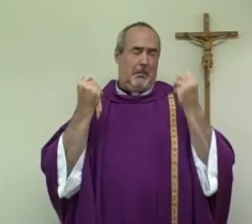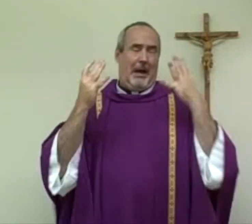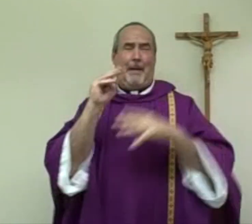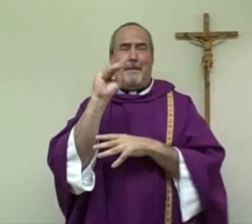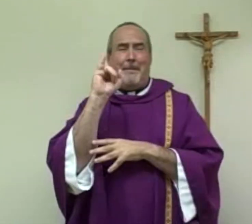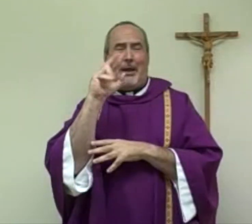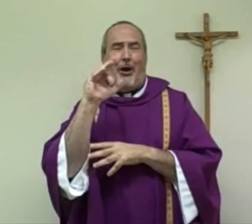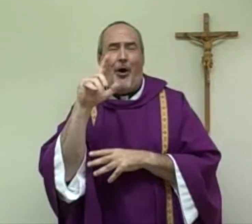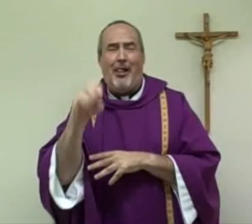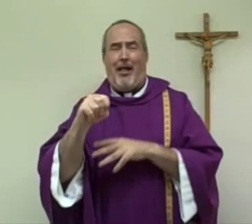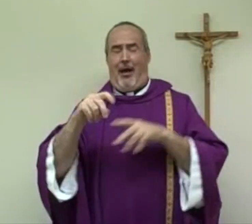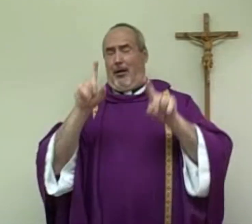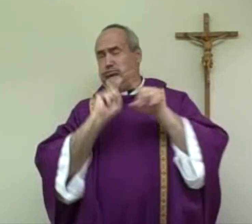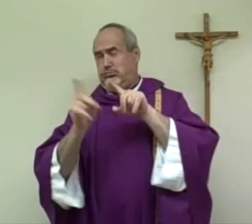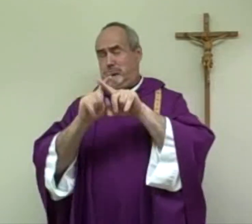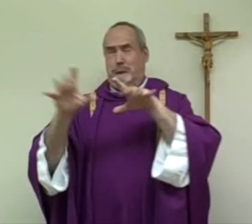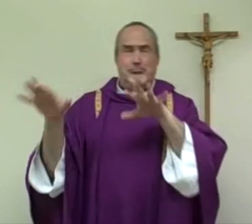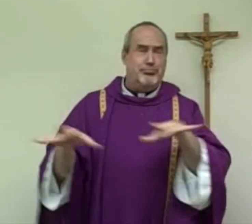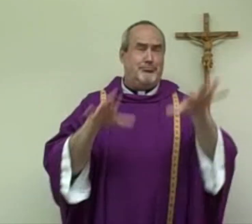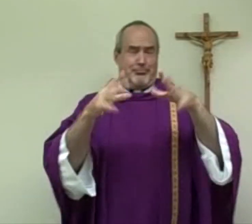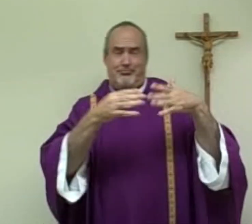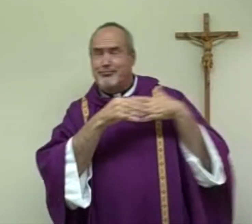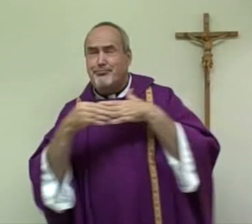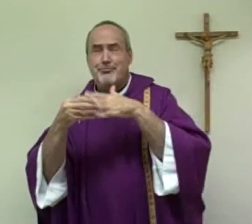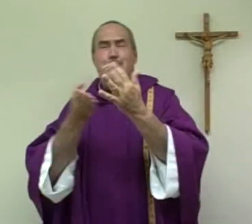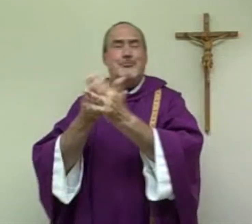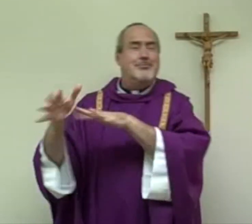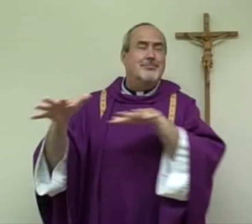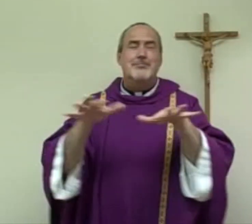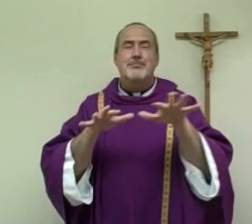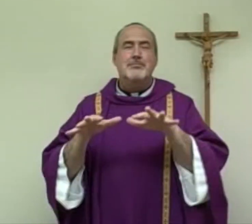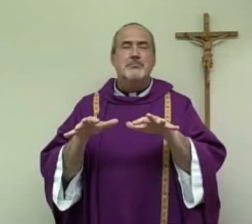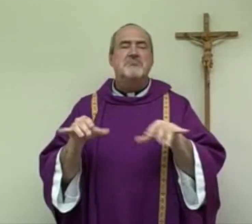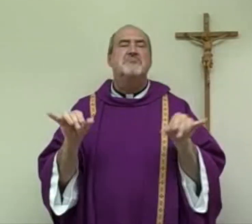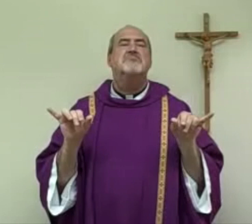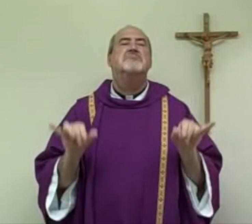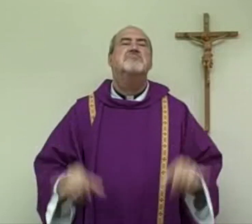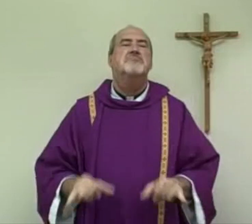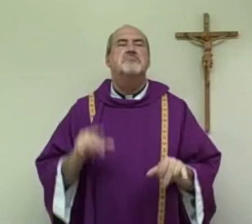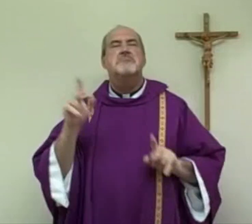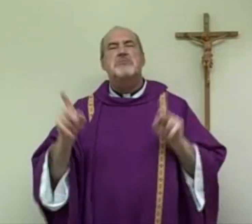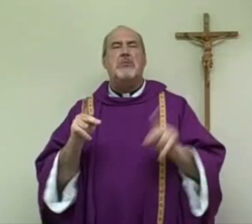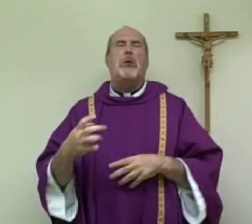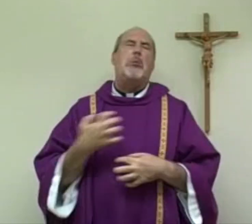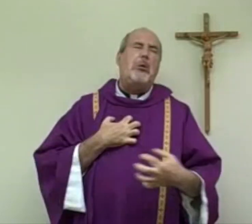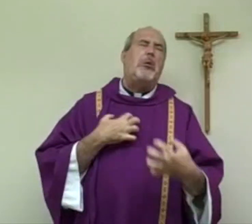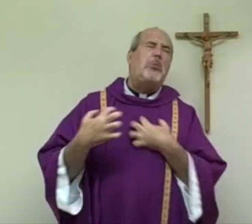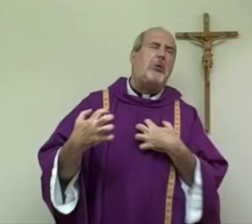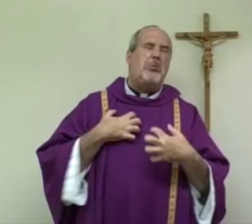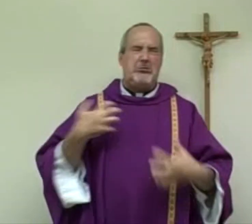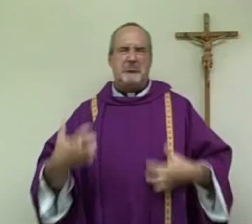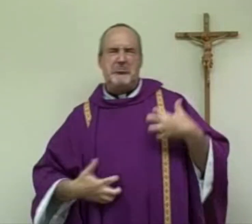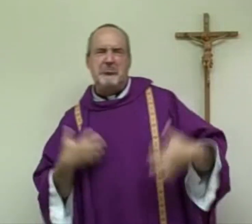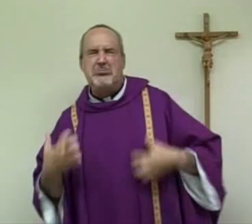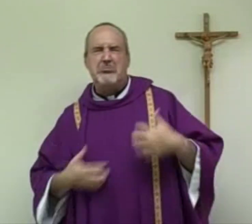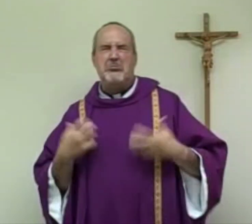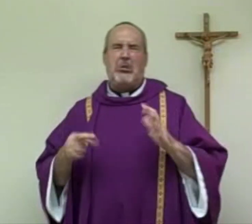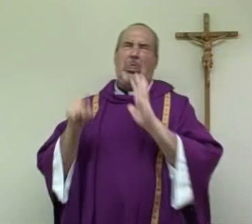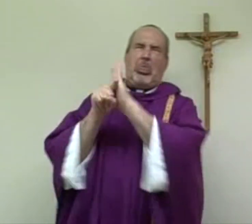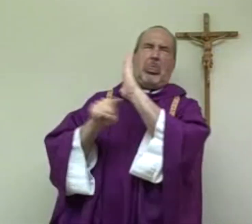wonderful works and miracles throughout Egypt and had seen all of this, yet were still